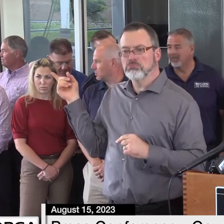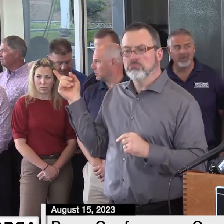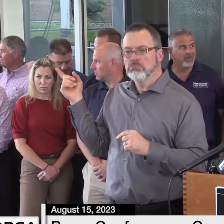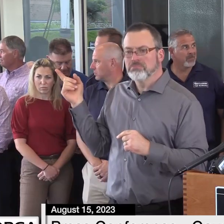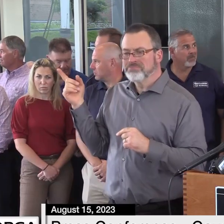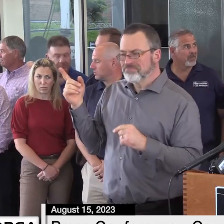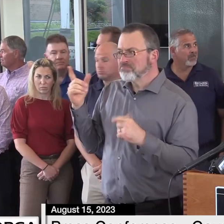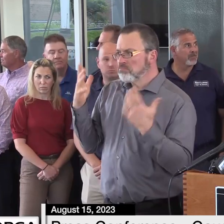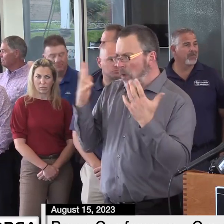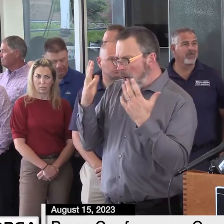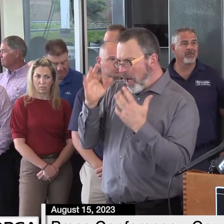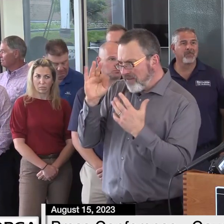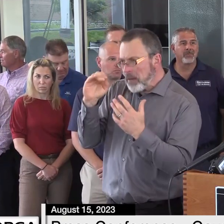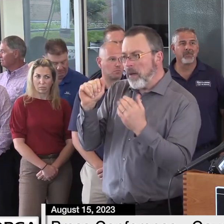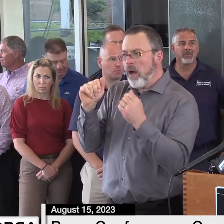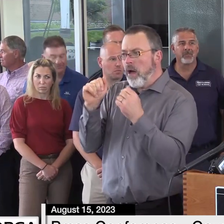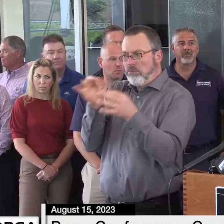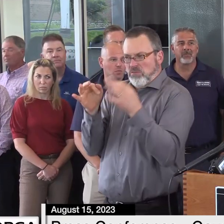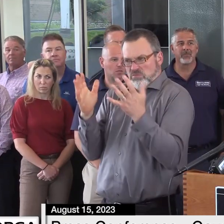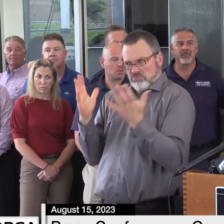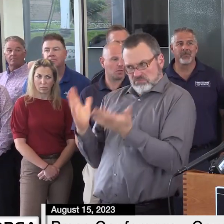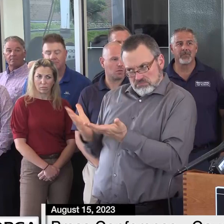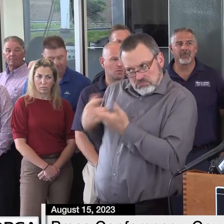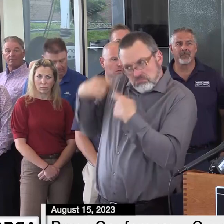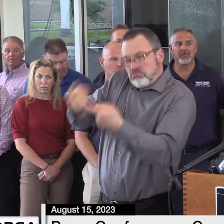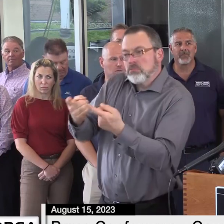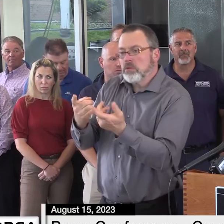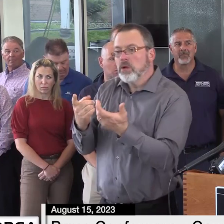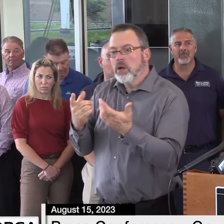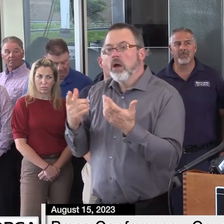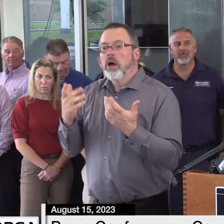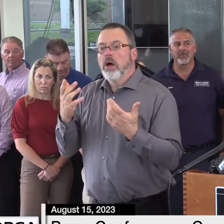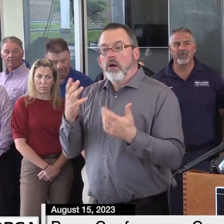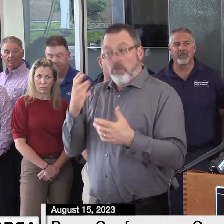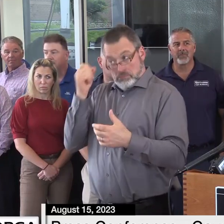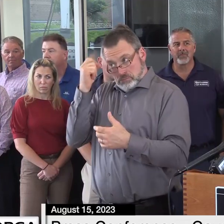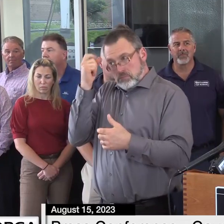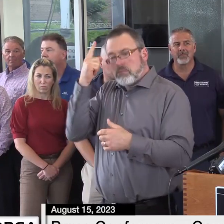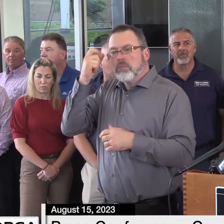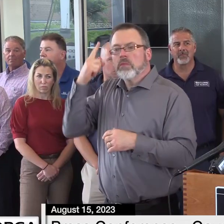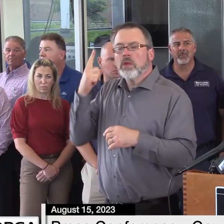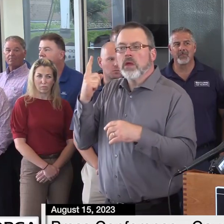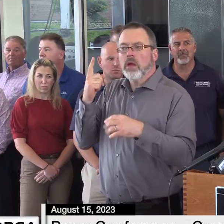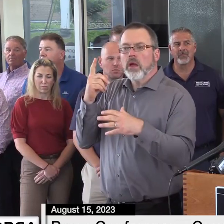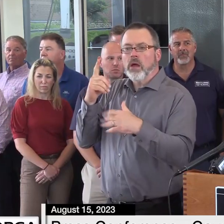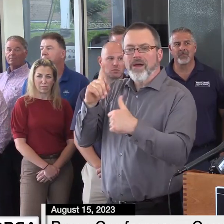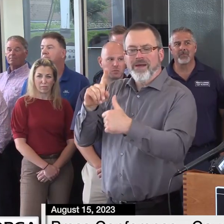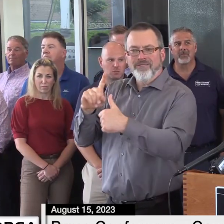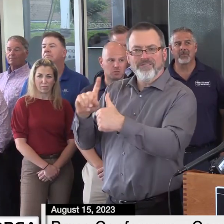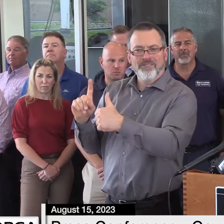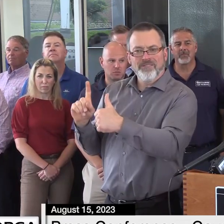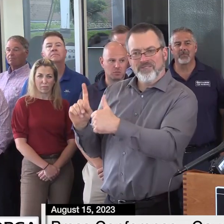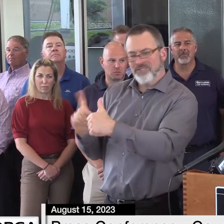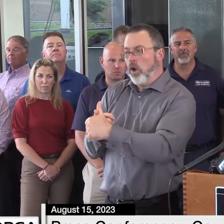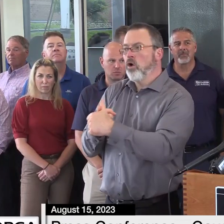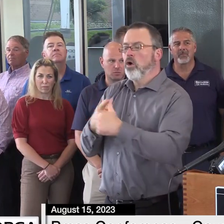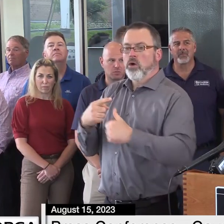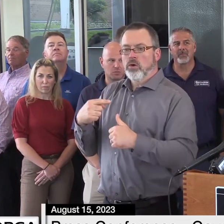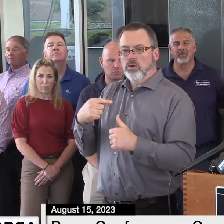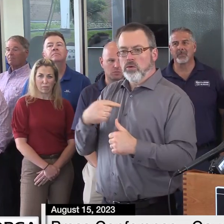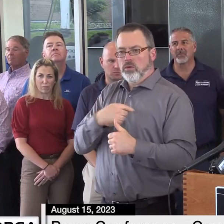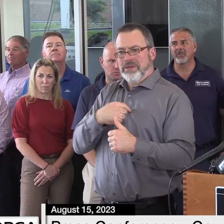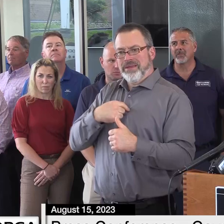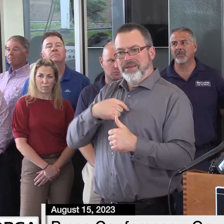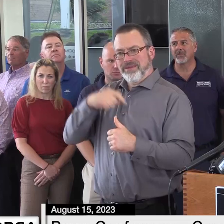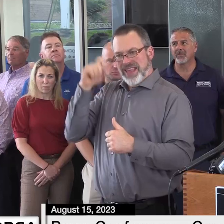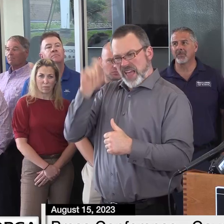regard. But first we have to get the, in some respects, get the